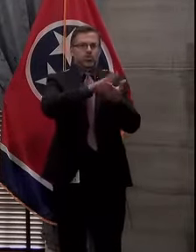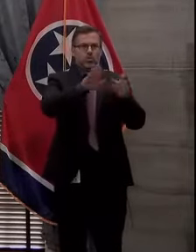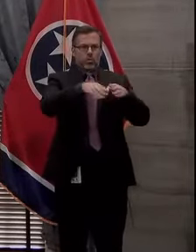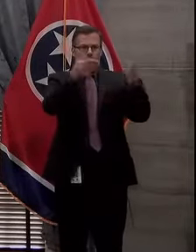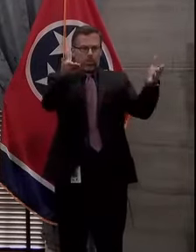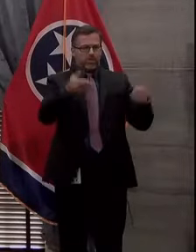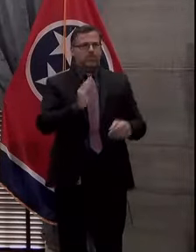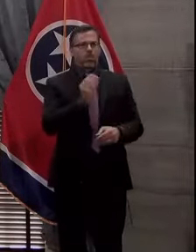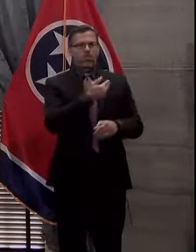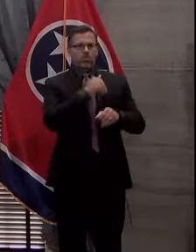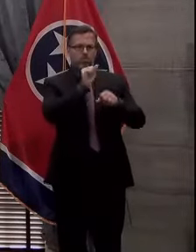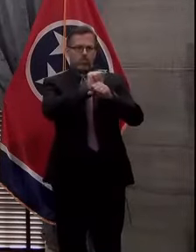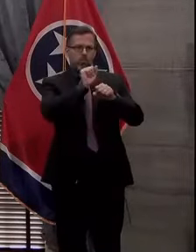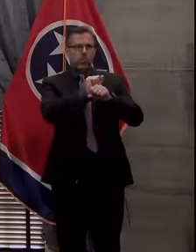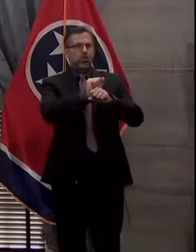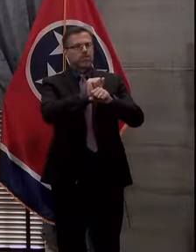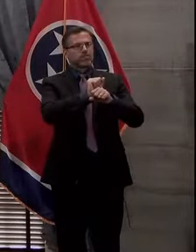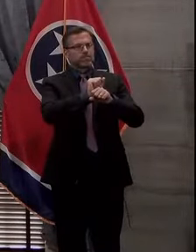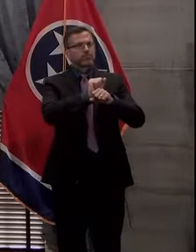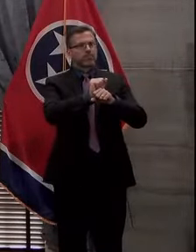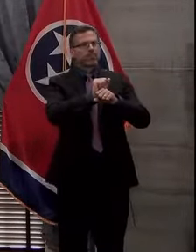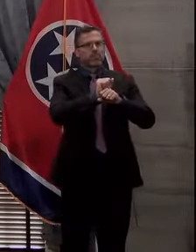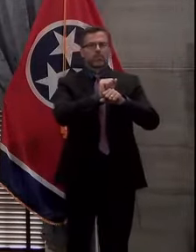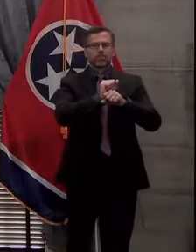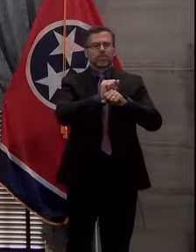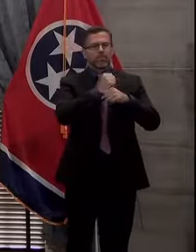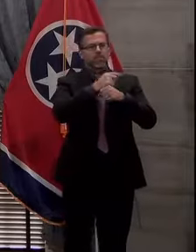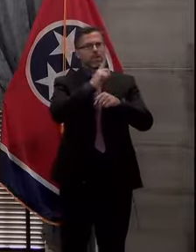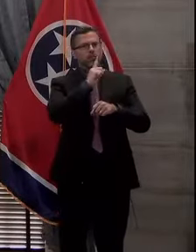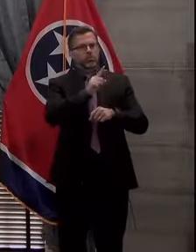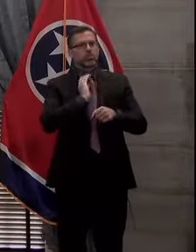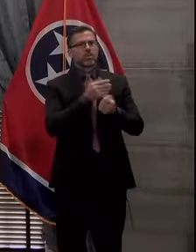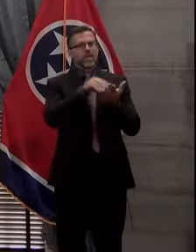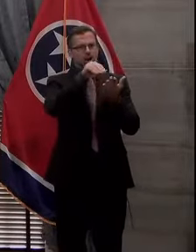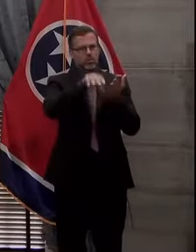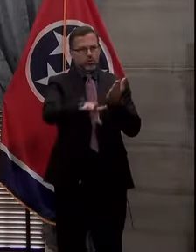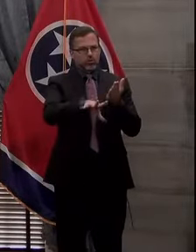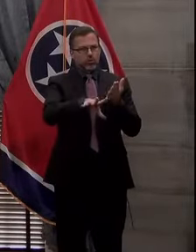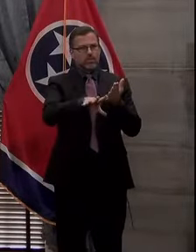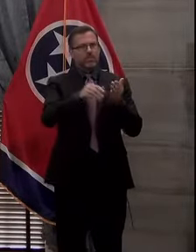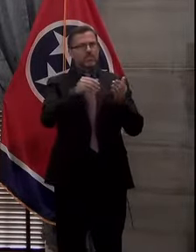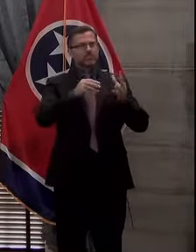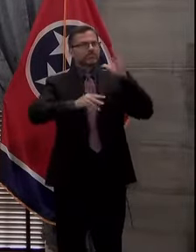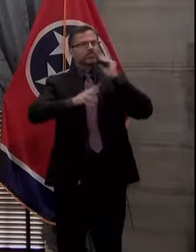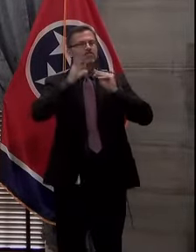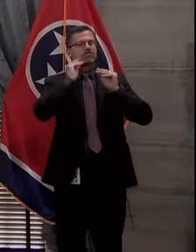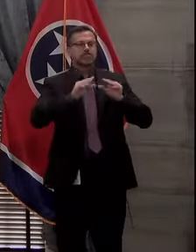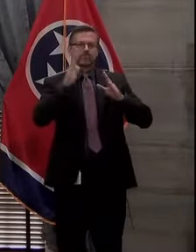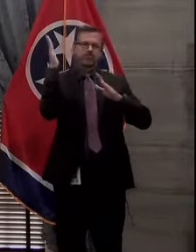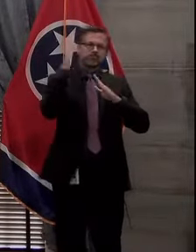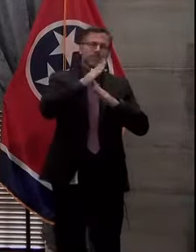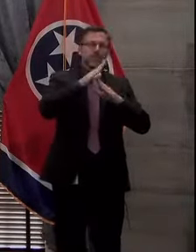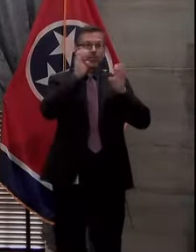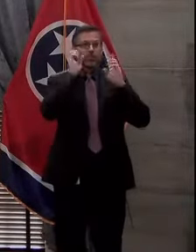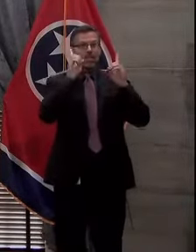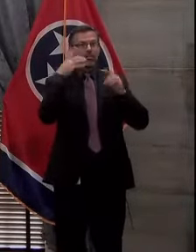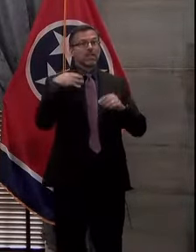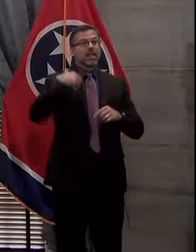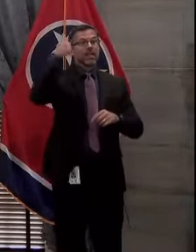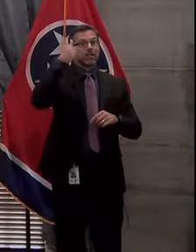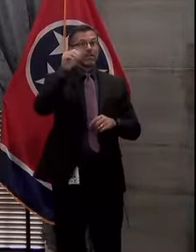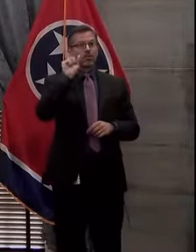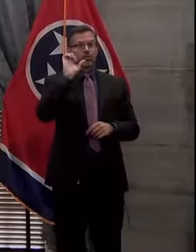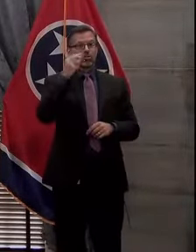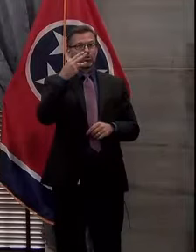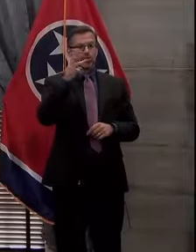the work that we're doing to ensure that our students receive a quality education here in the state. Commissioner Schwinn's joined me and will be